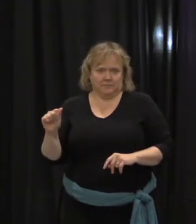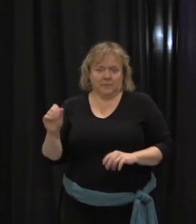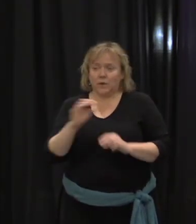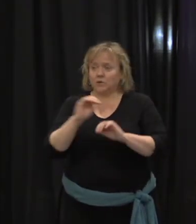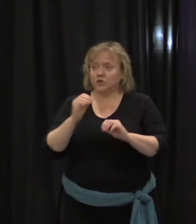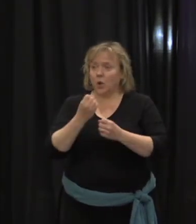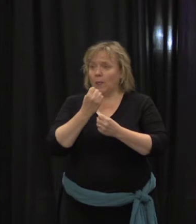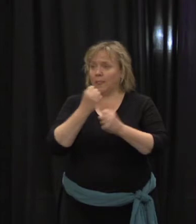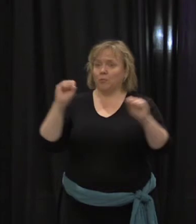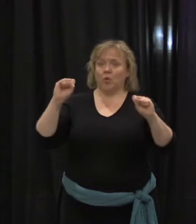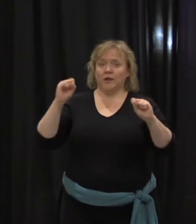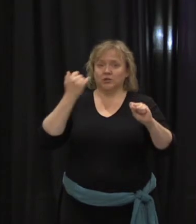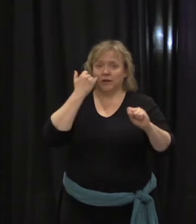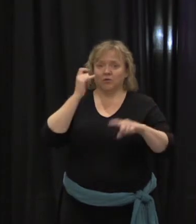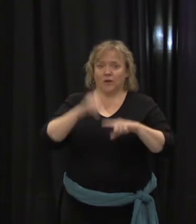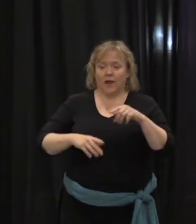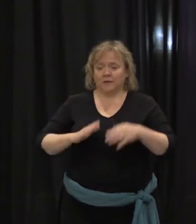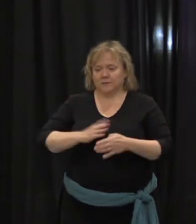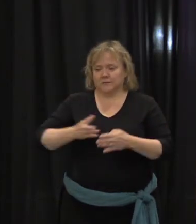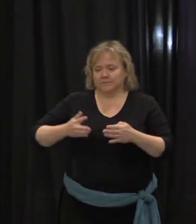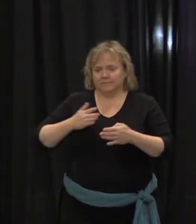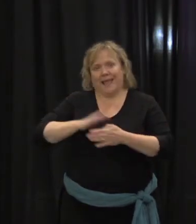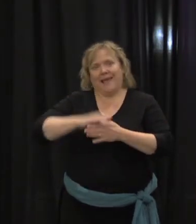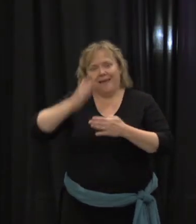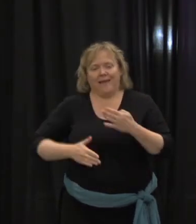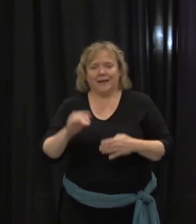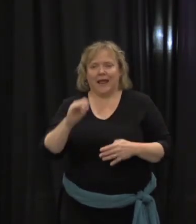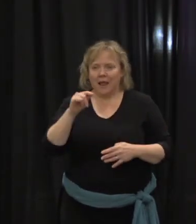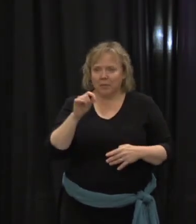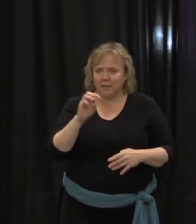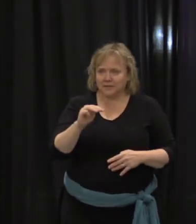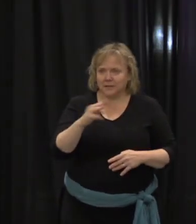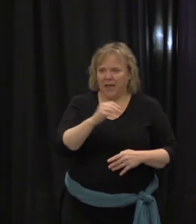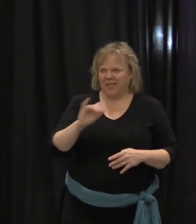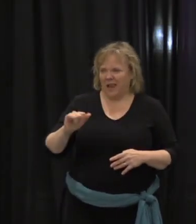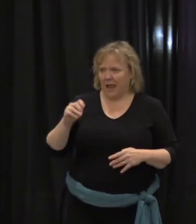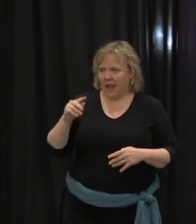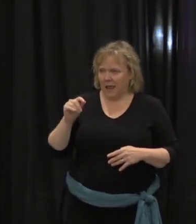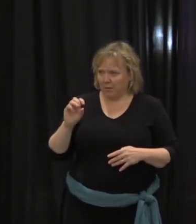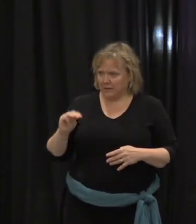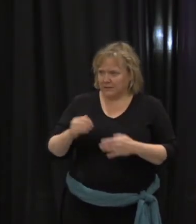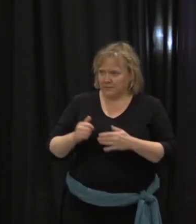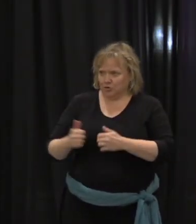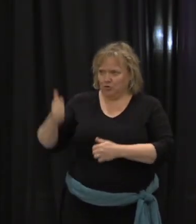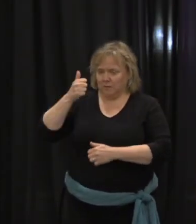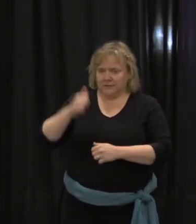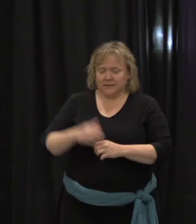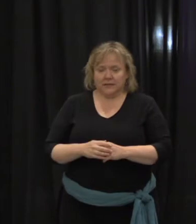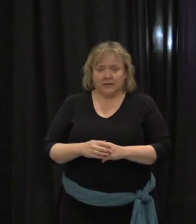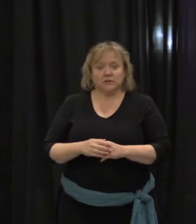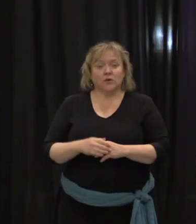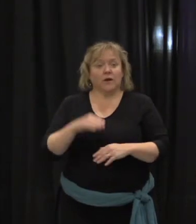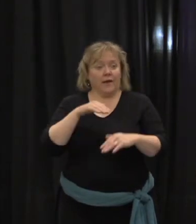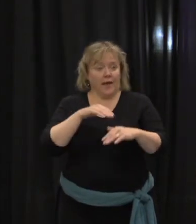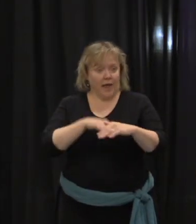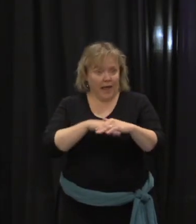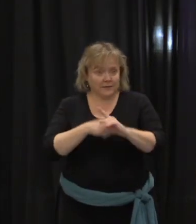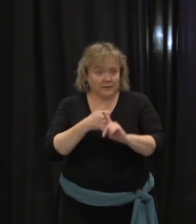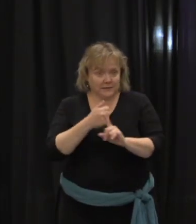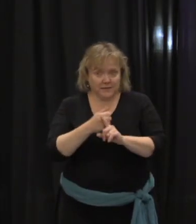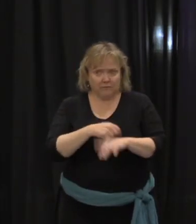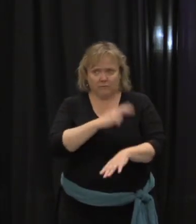ending ableism and abled supremacy. And I'm not only talking about accessibility. Yes, access is fundamental. It